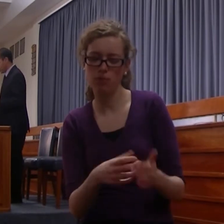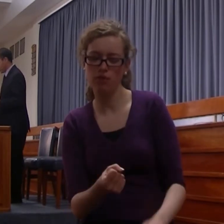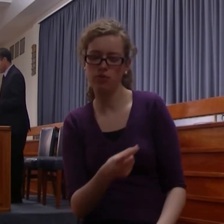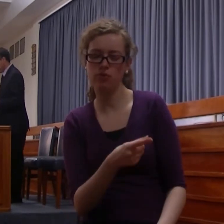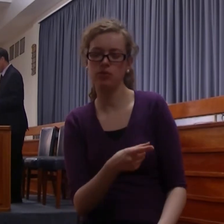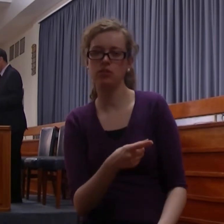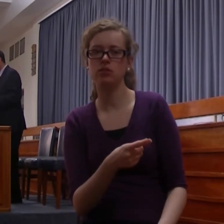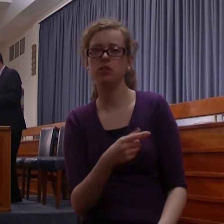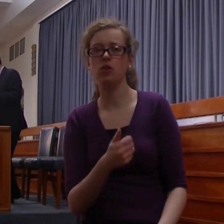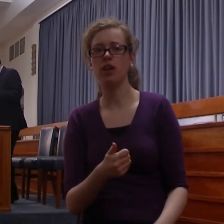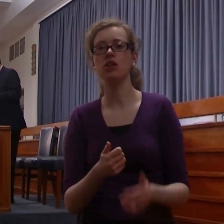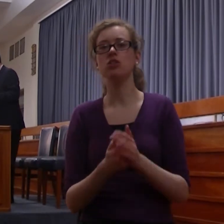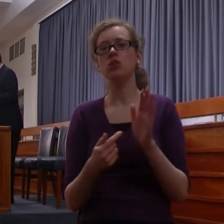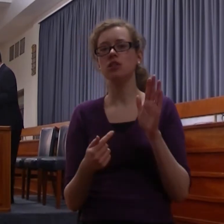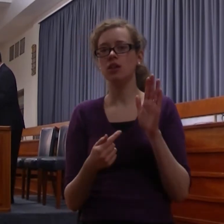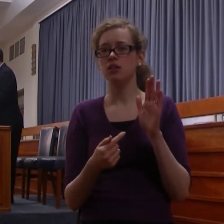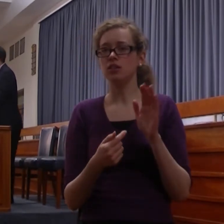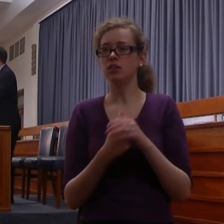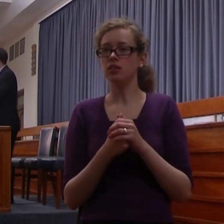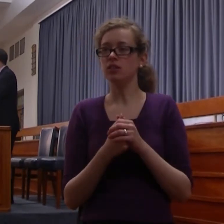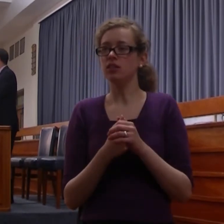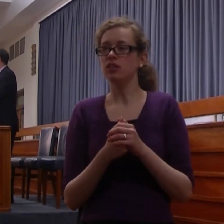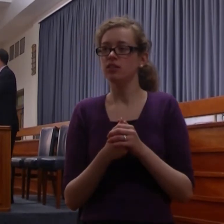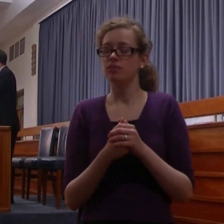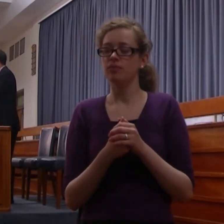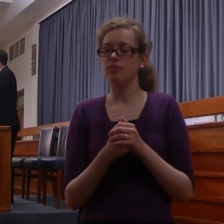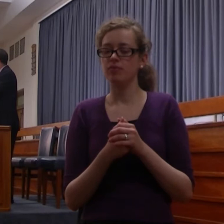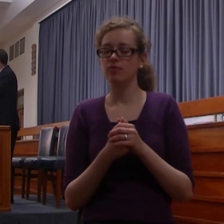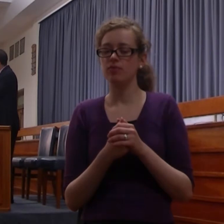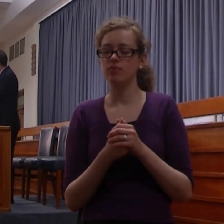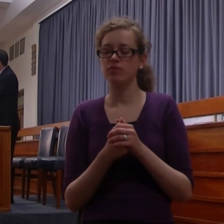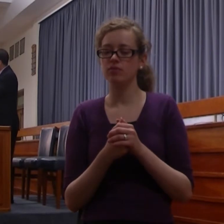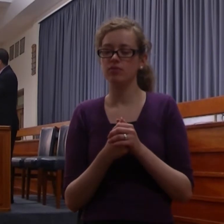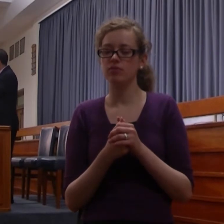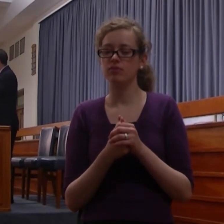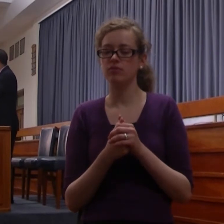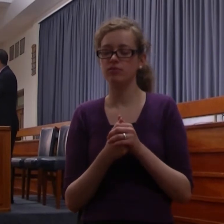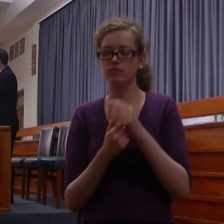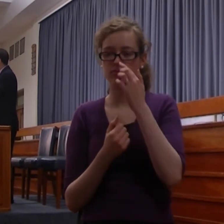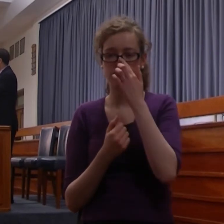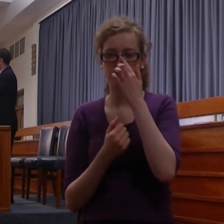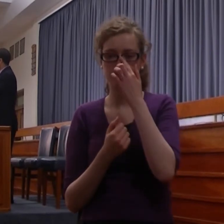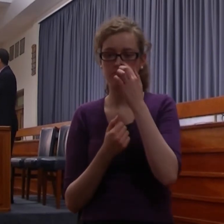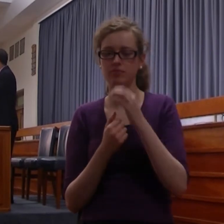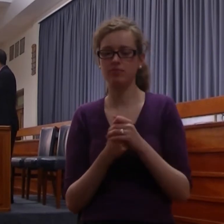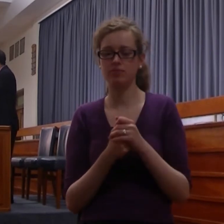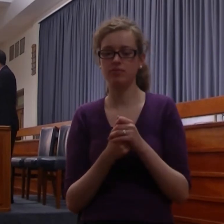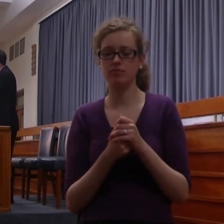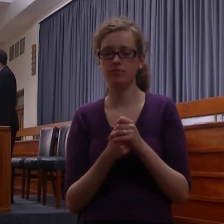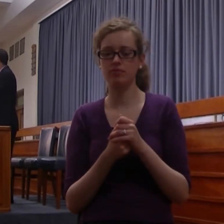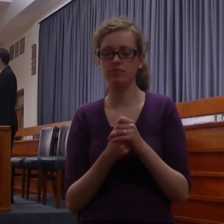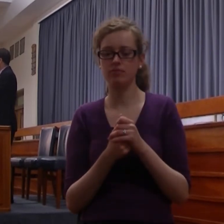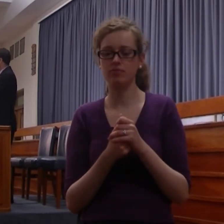I have something against thee. So it's important also to see that there